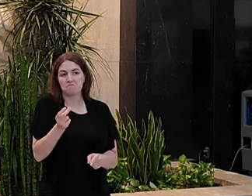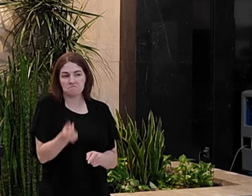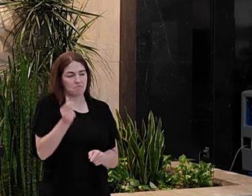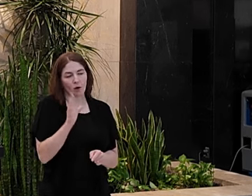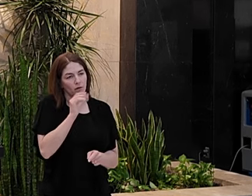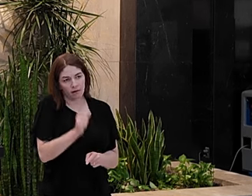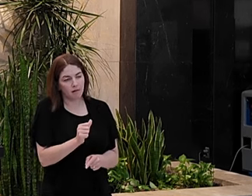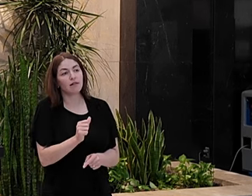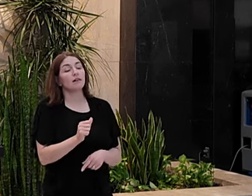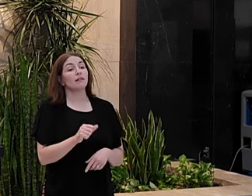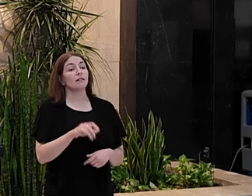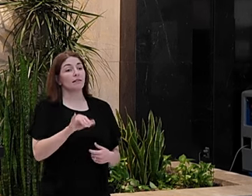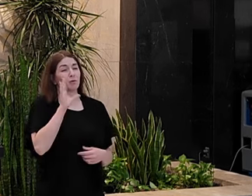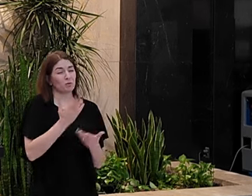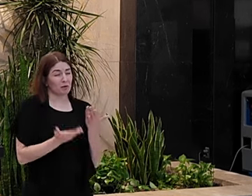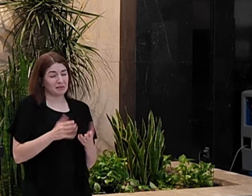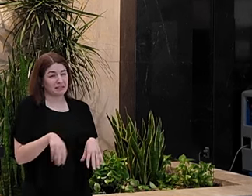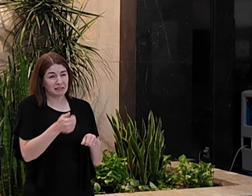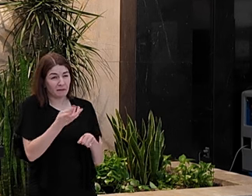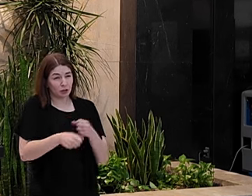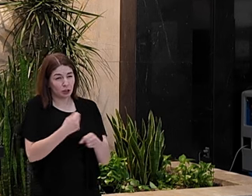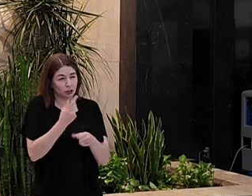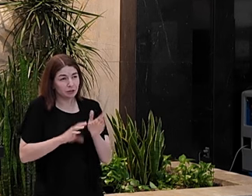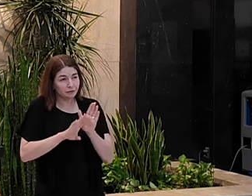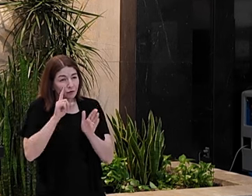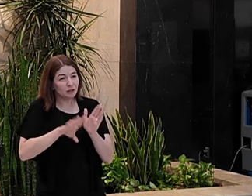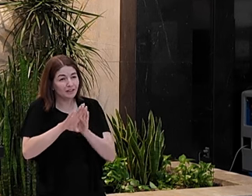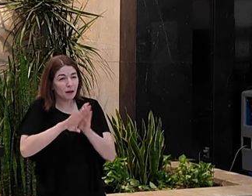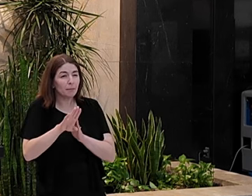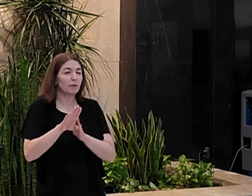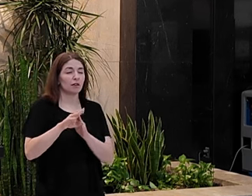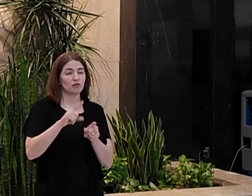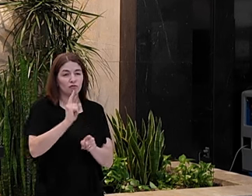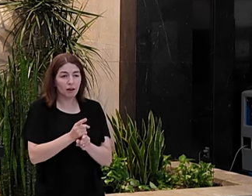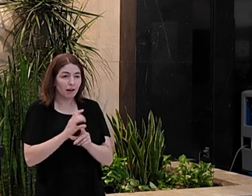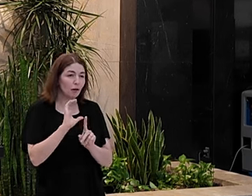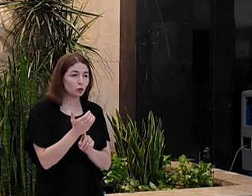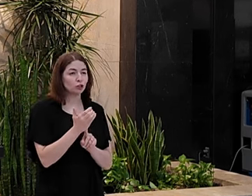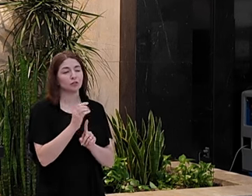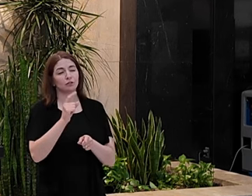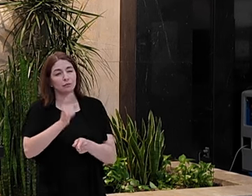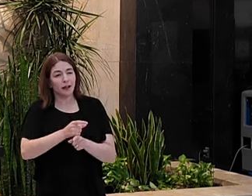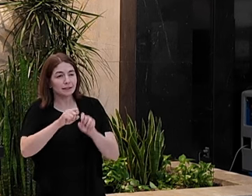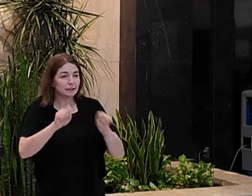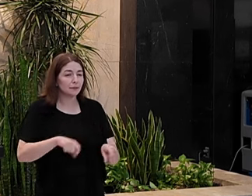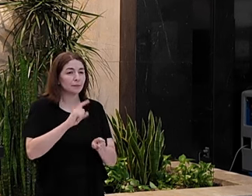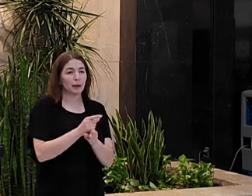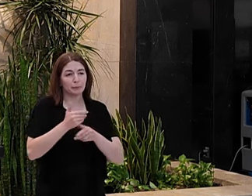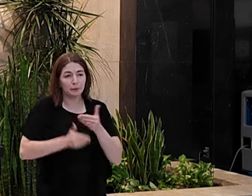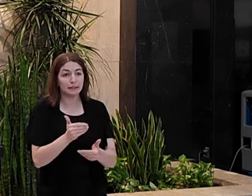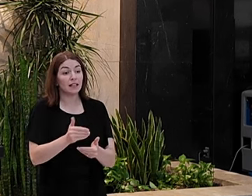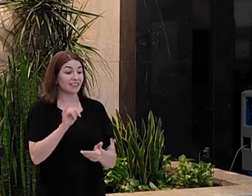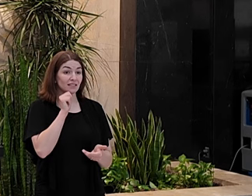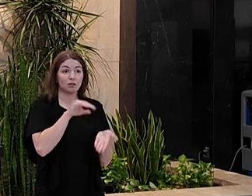take probably years to build the right culture and to build the right systems and processes. And that's not an excuse,